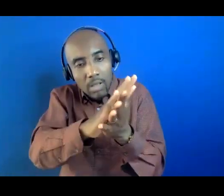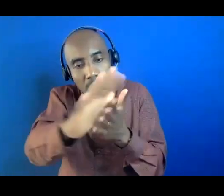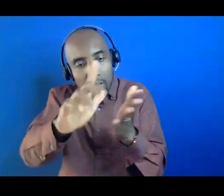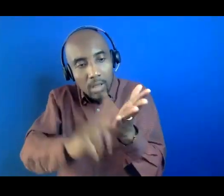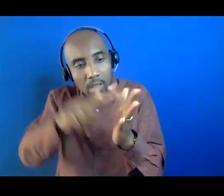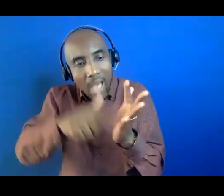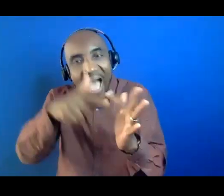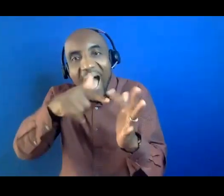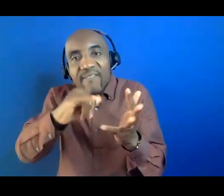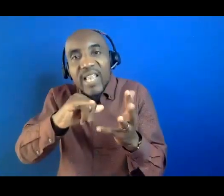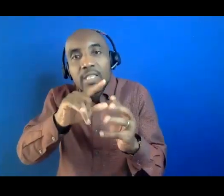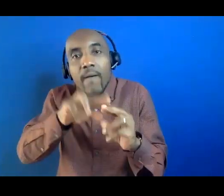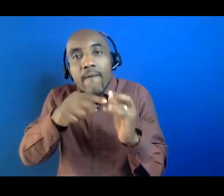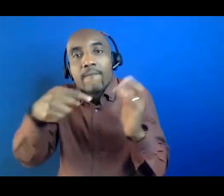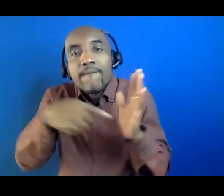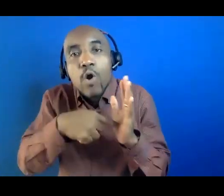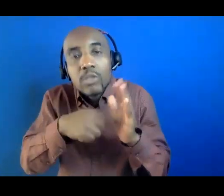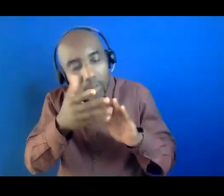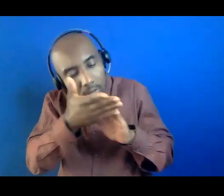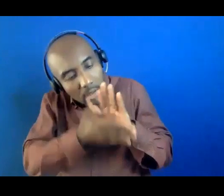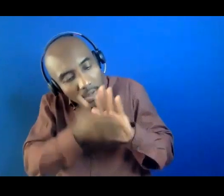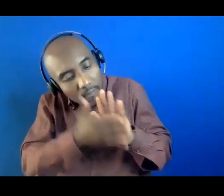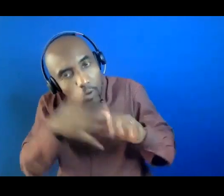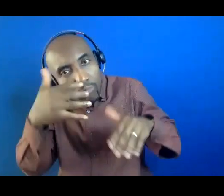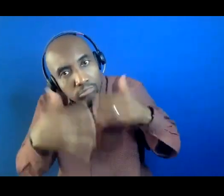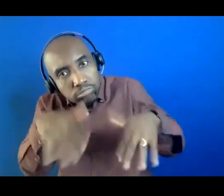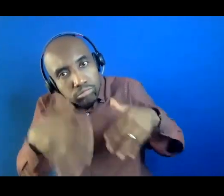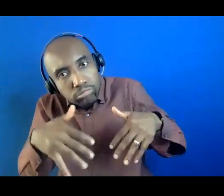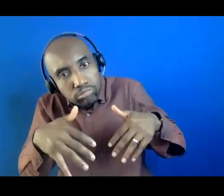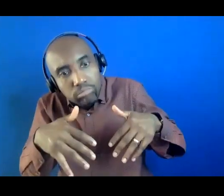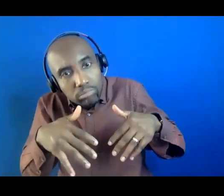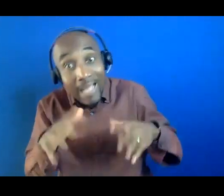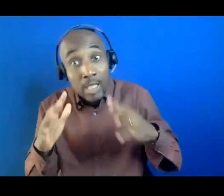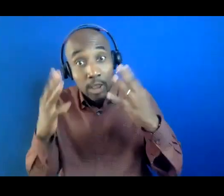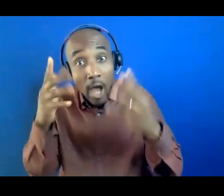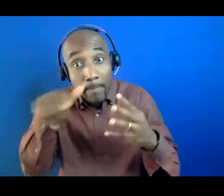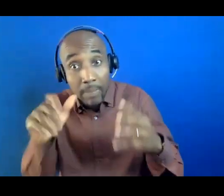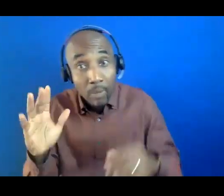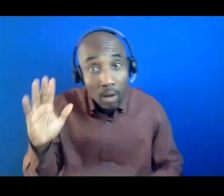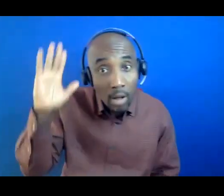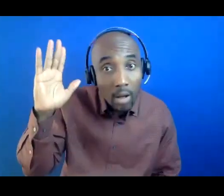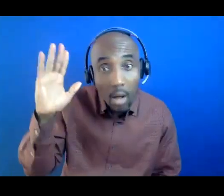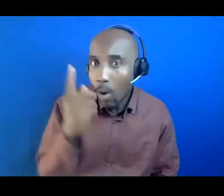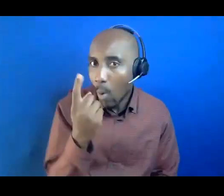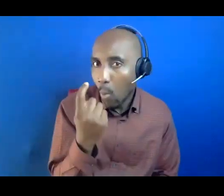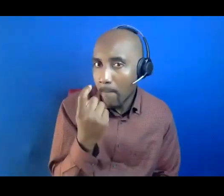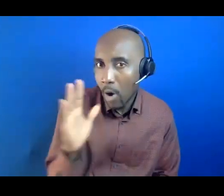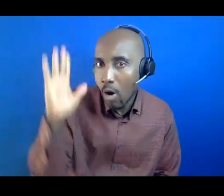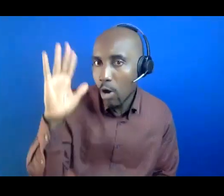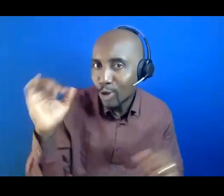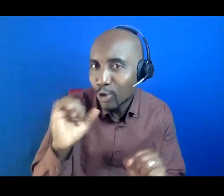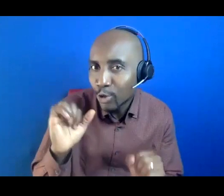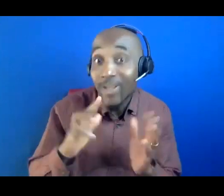people put up their hands to respond to it. But there was a 10th person that they were waiting for. And I think Nikki